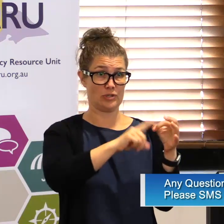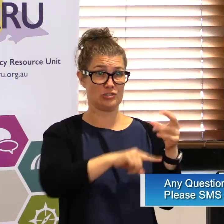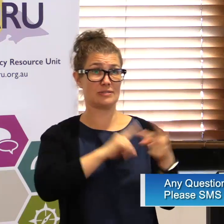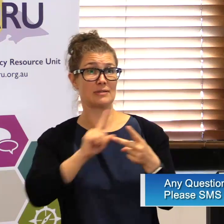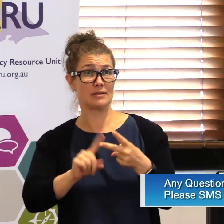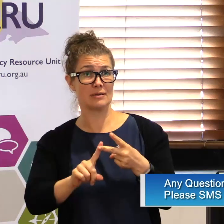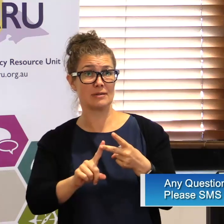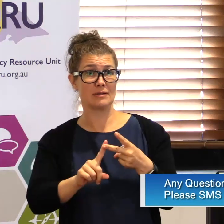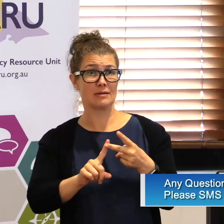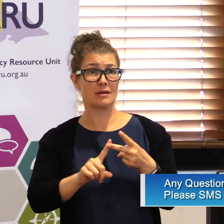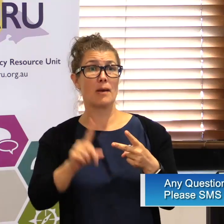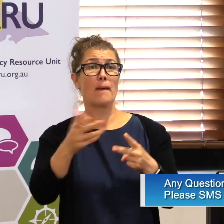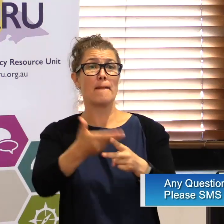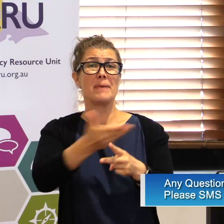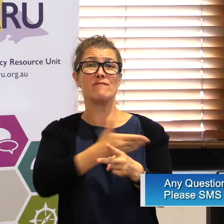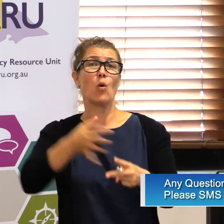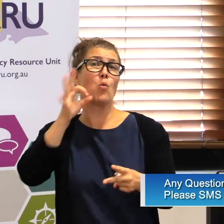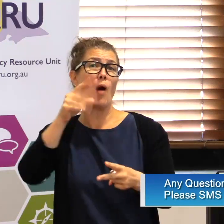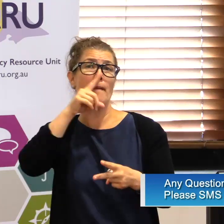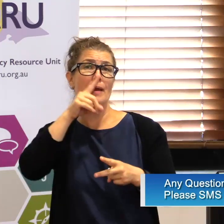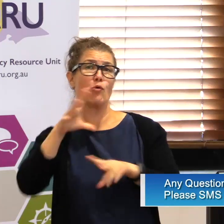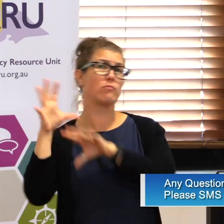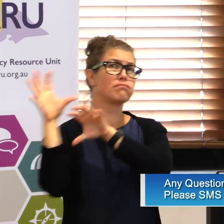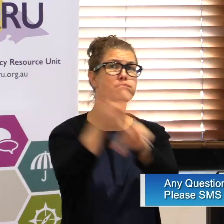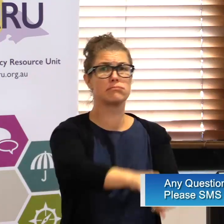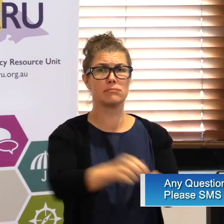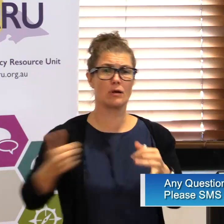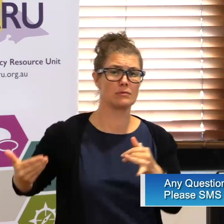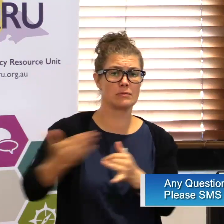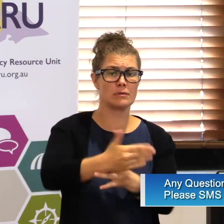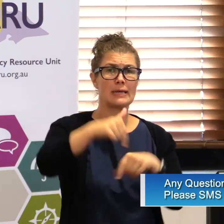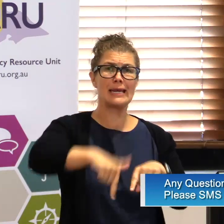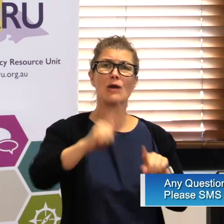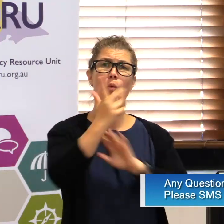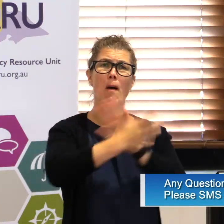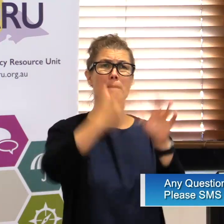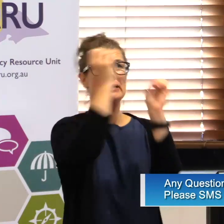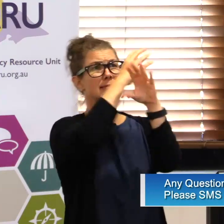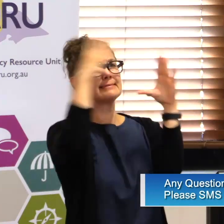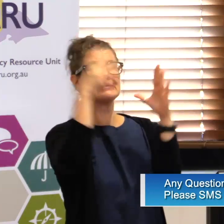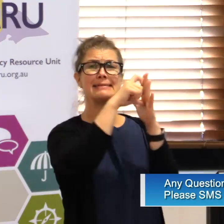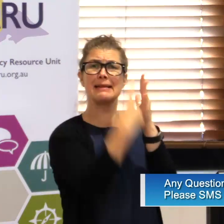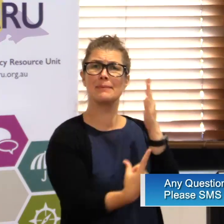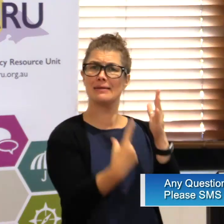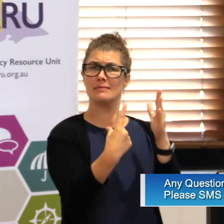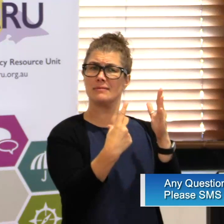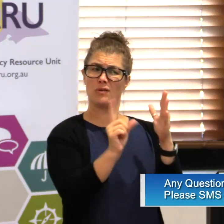like the white invasion of what the perceptions of disability was in Indigenous culture.